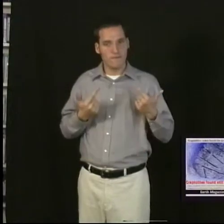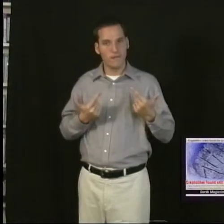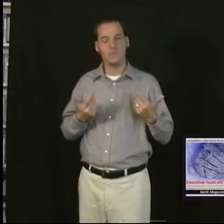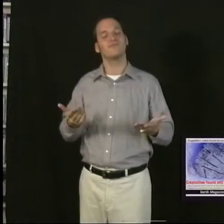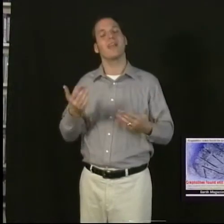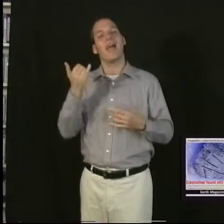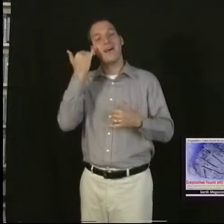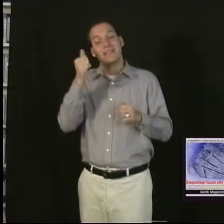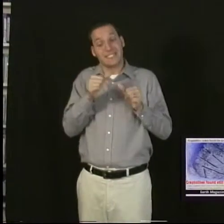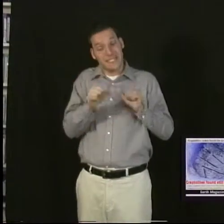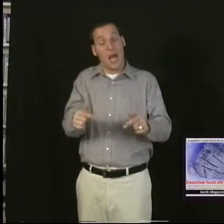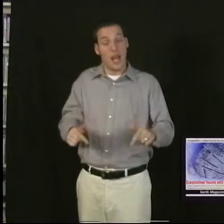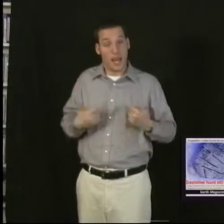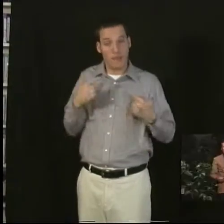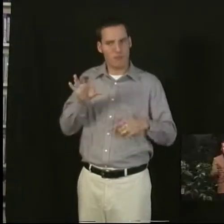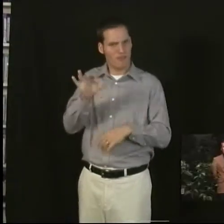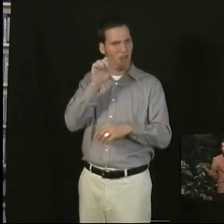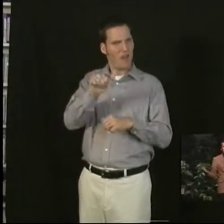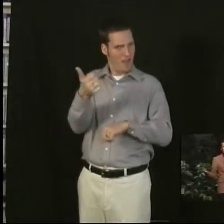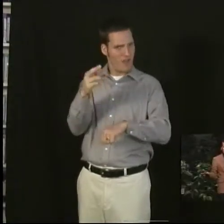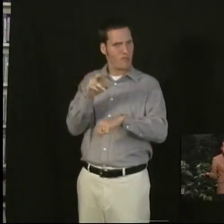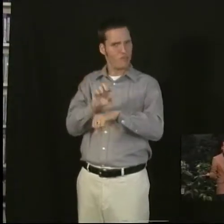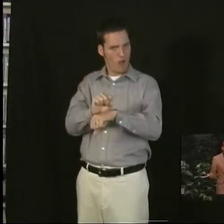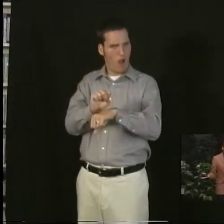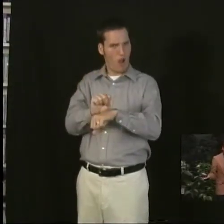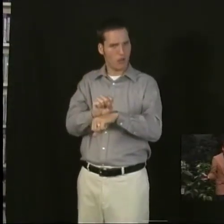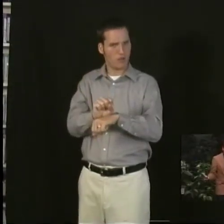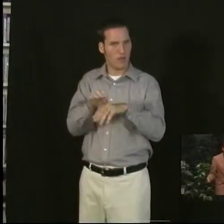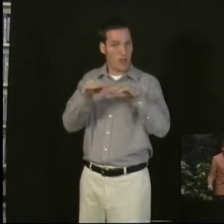Now, if they're still alive, couldn't they be found in any rock layer?